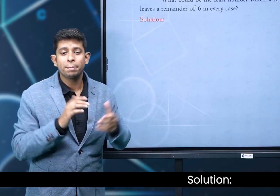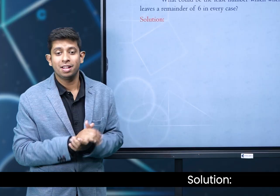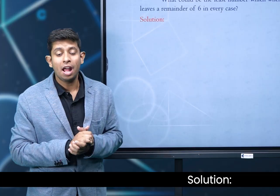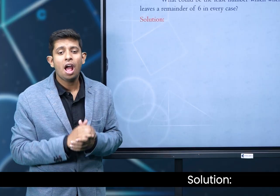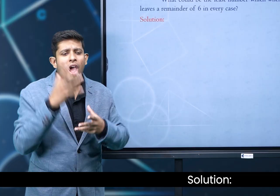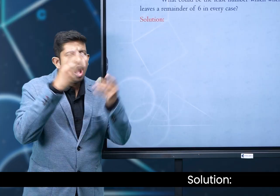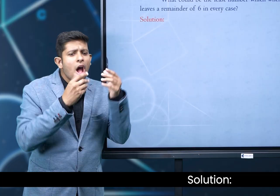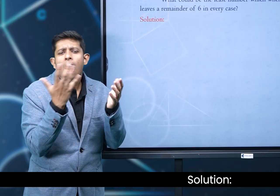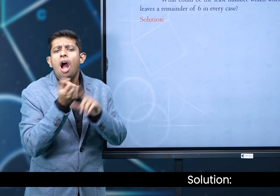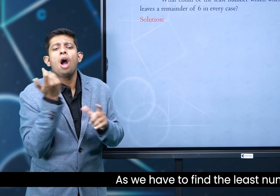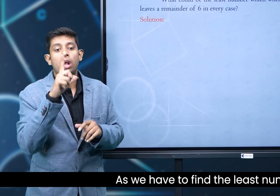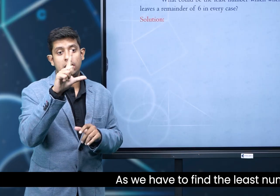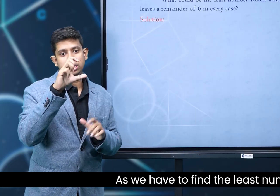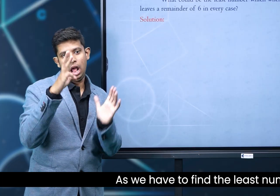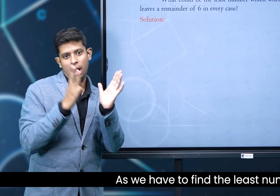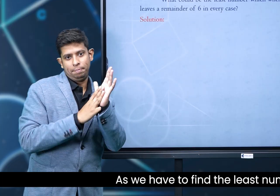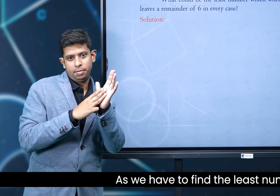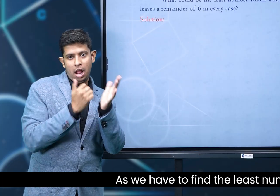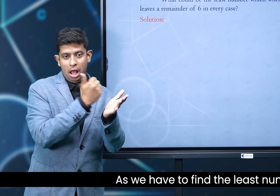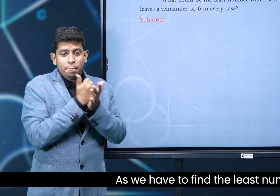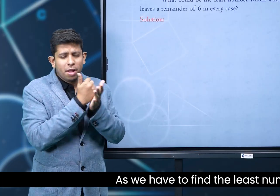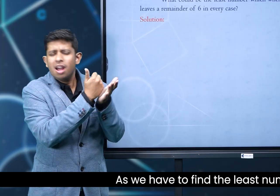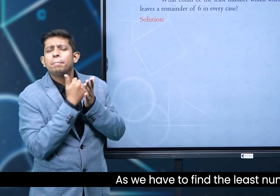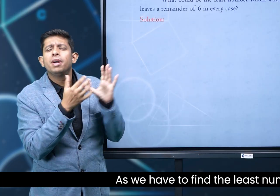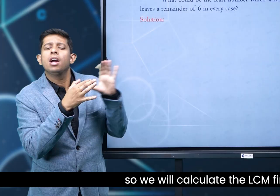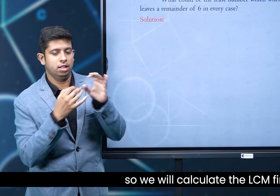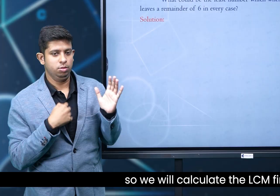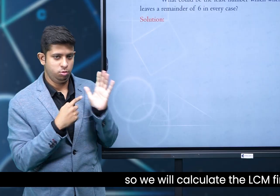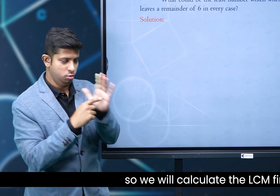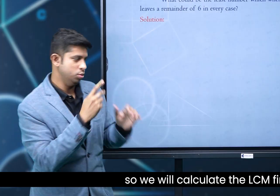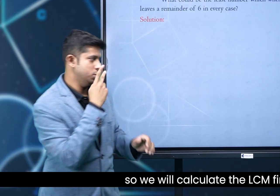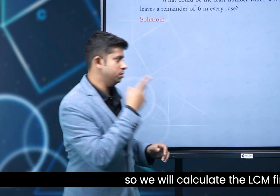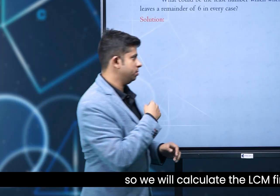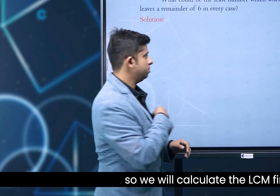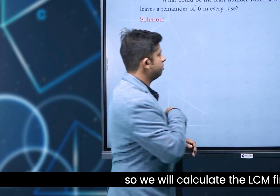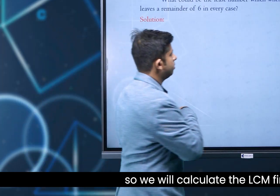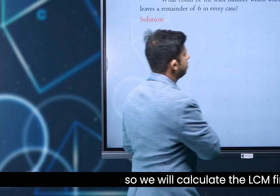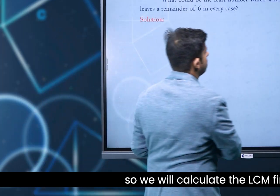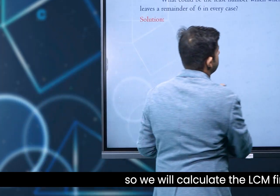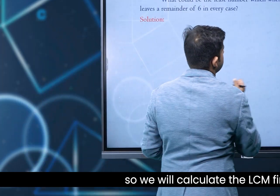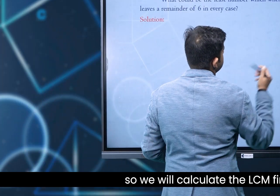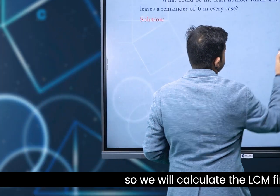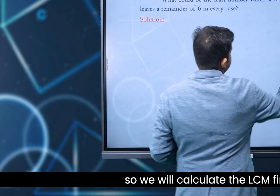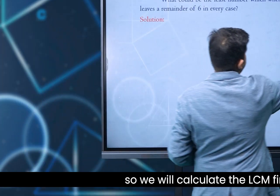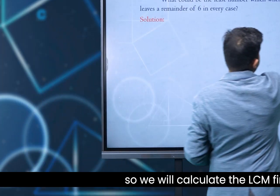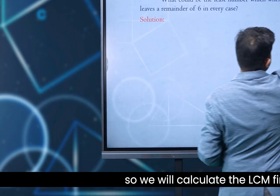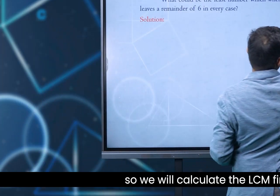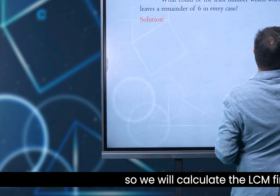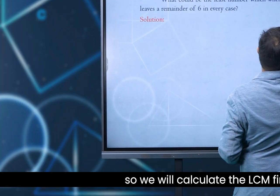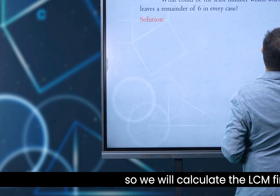Solution. As we have to find the least number, so we will calculate the LCM first.